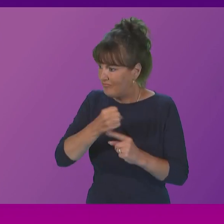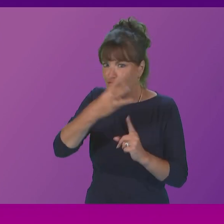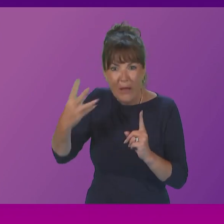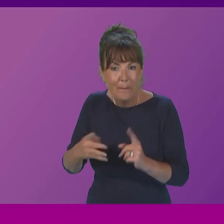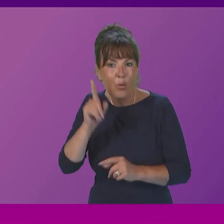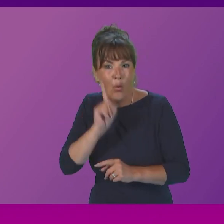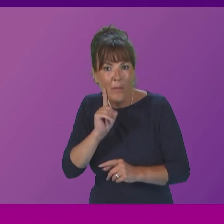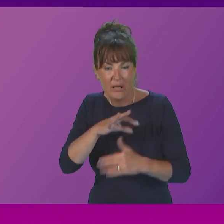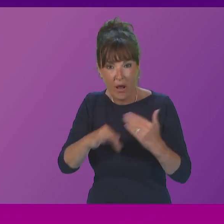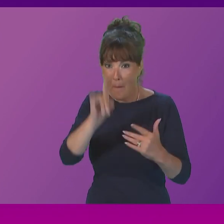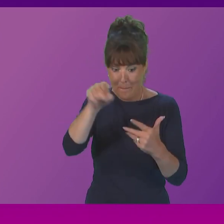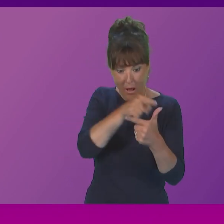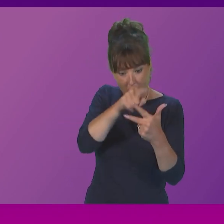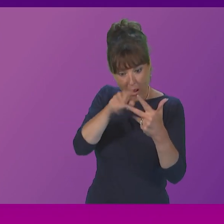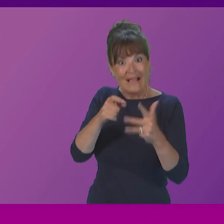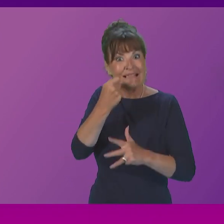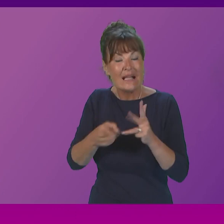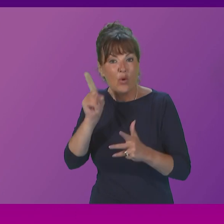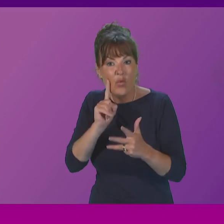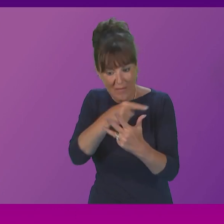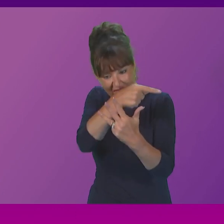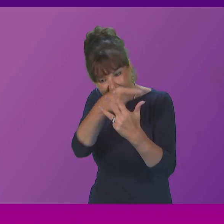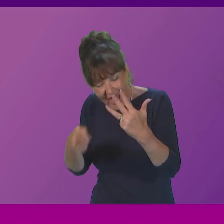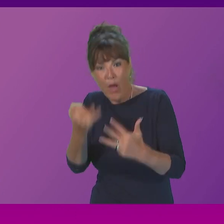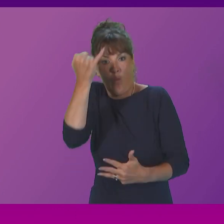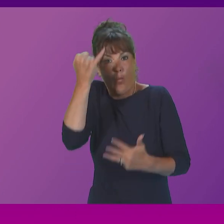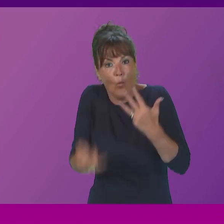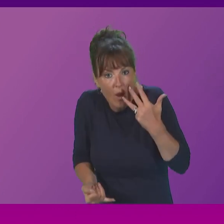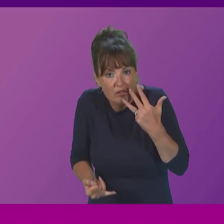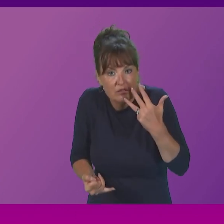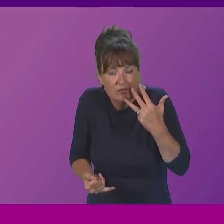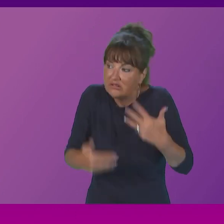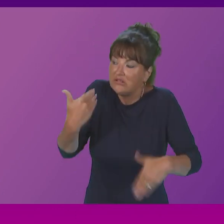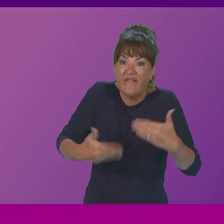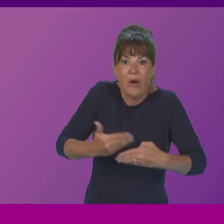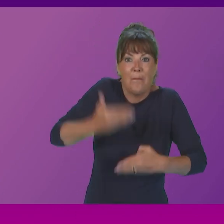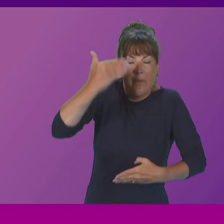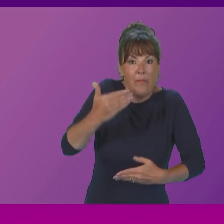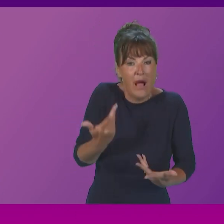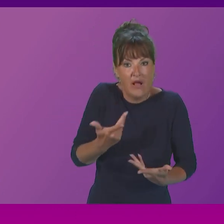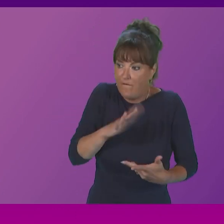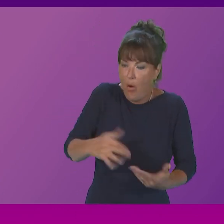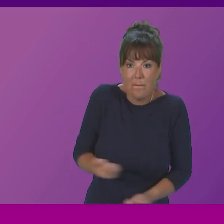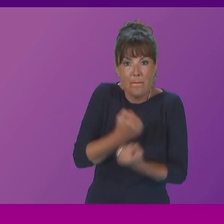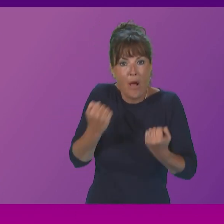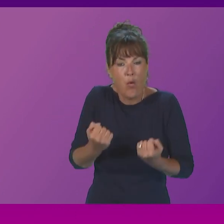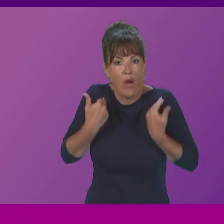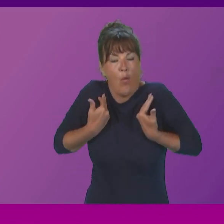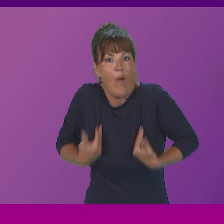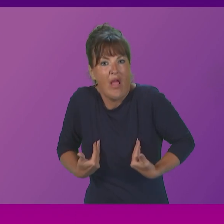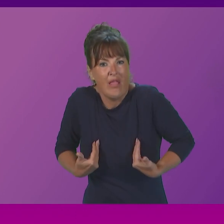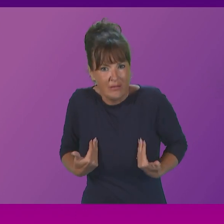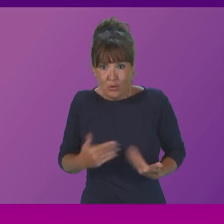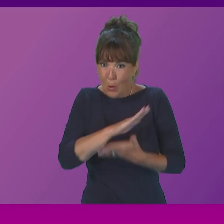more likely to be furthest away from access to opportunity, power, and wealth. And anything we do has to